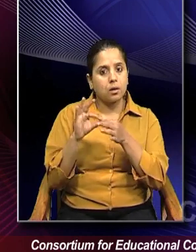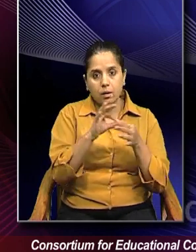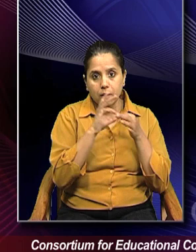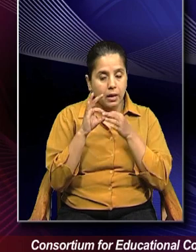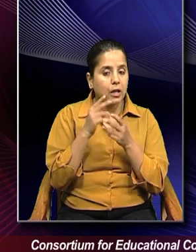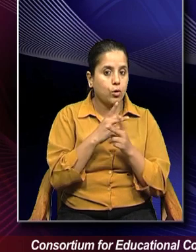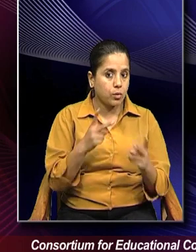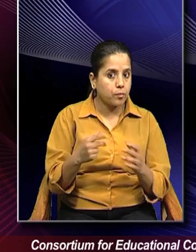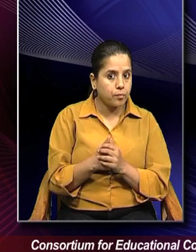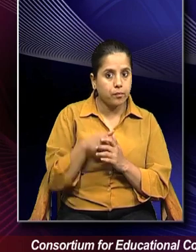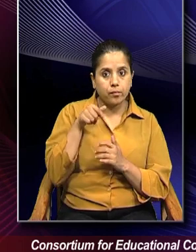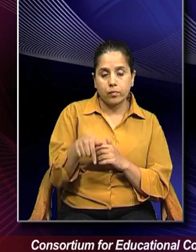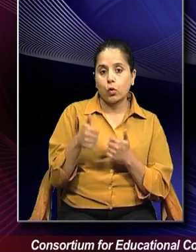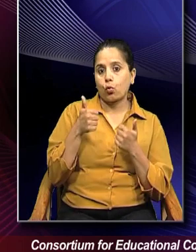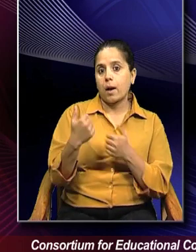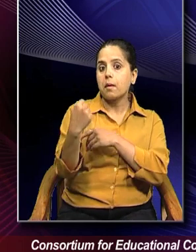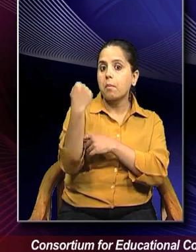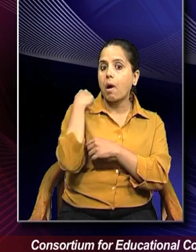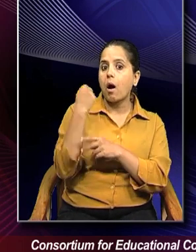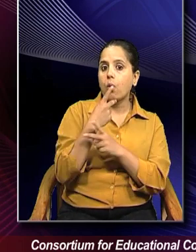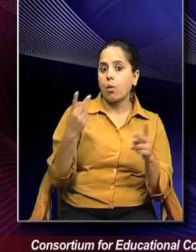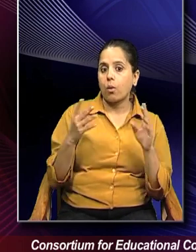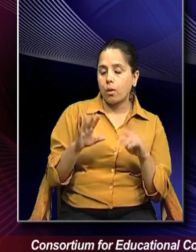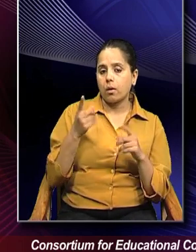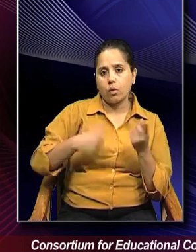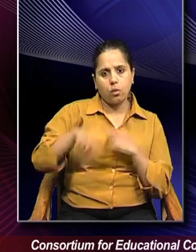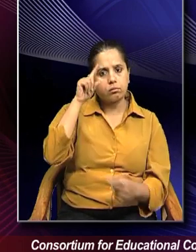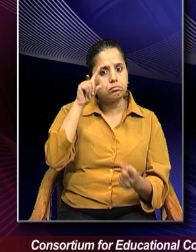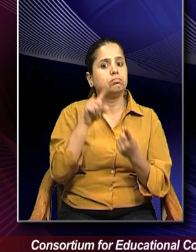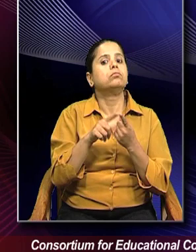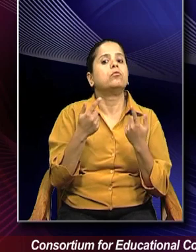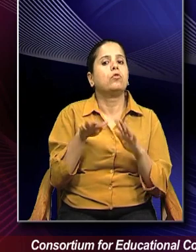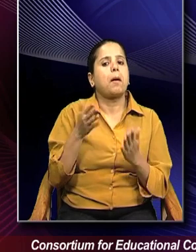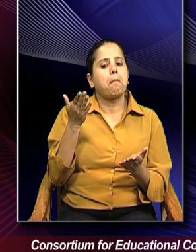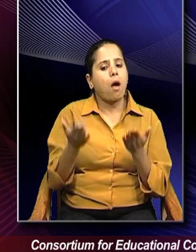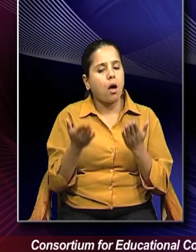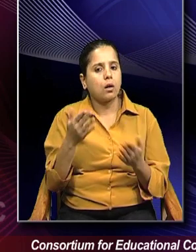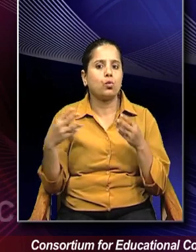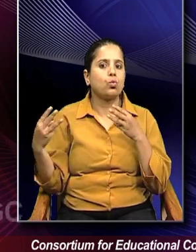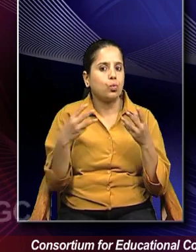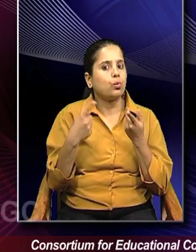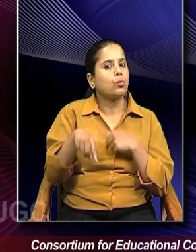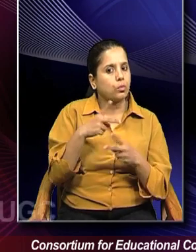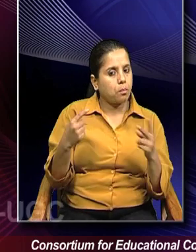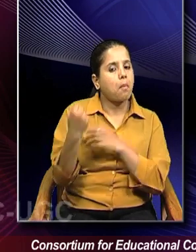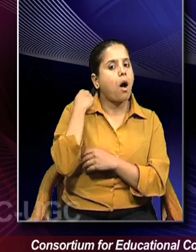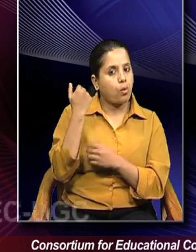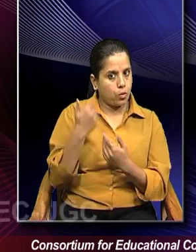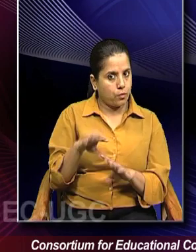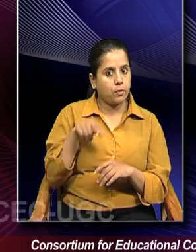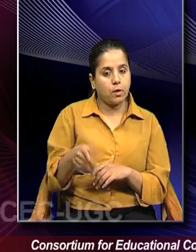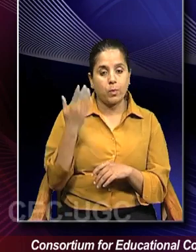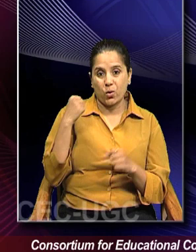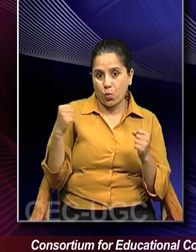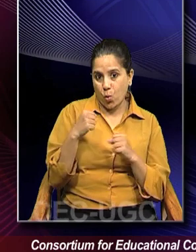when the great powers have agreed on a balance of power. For example, during the